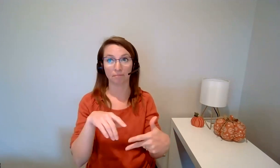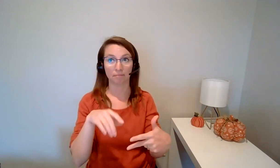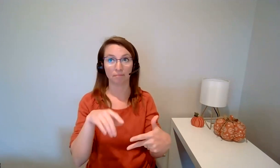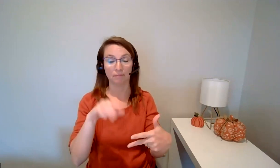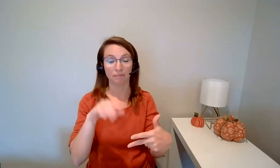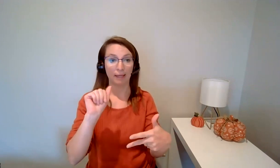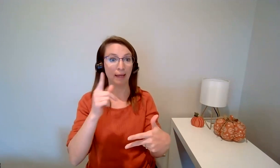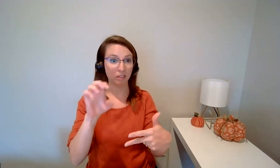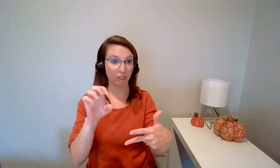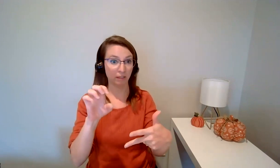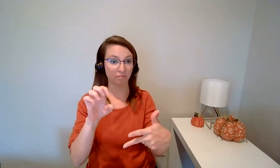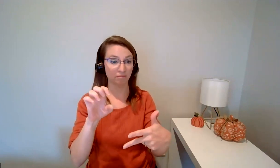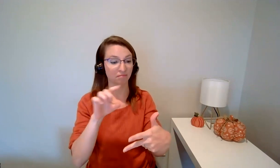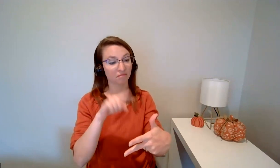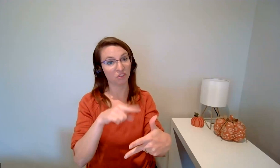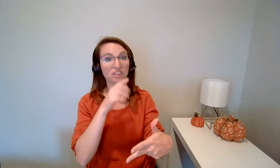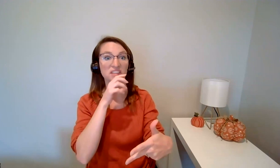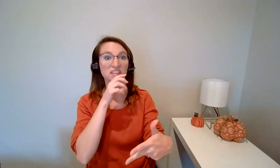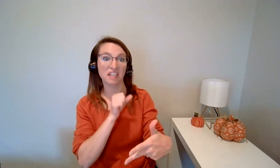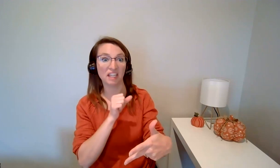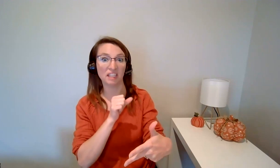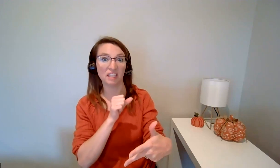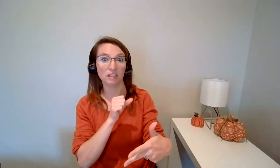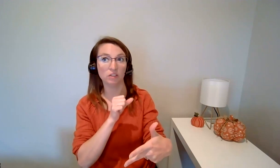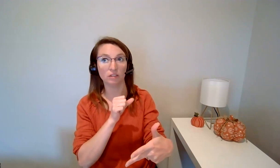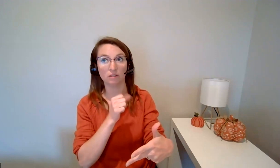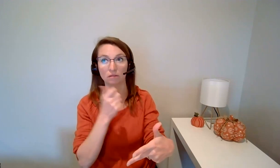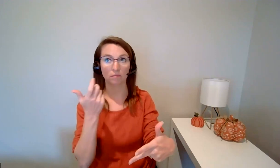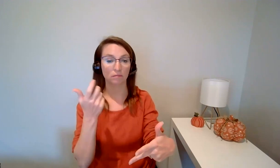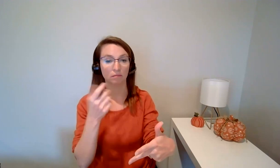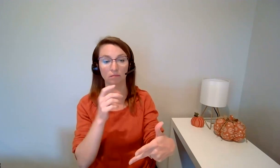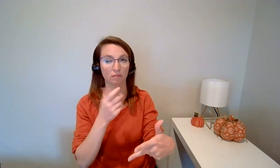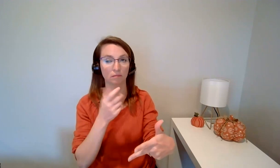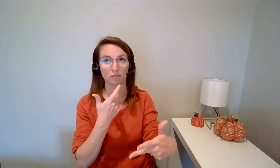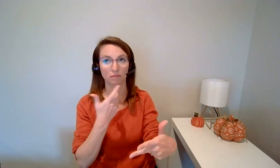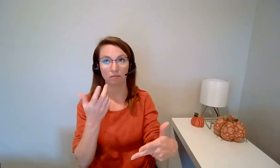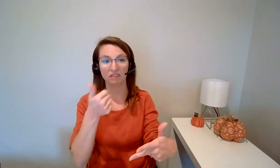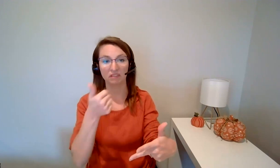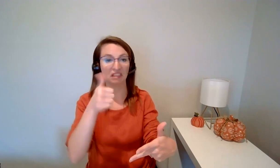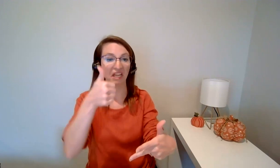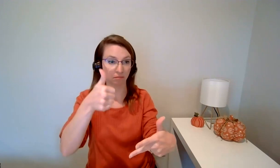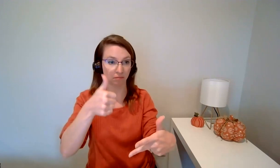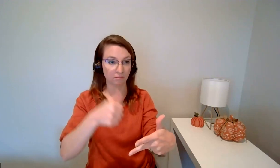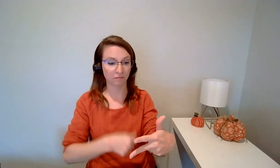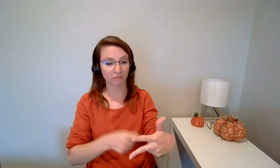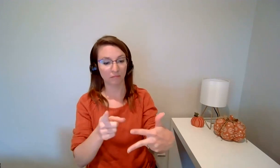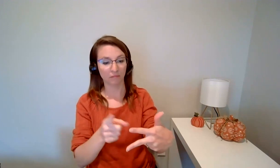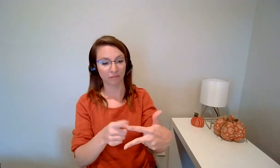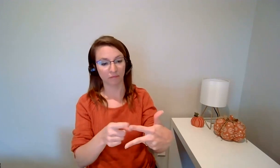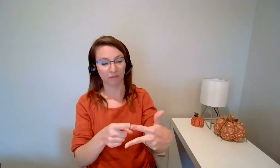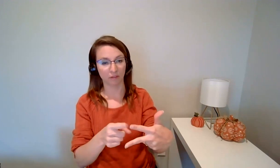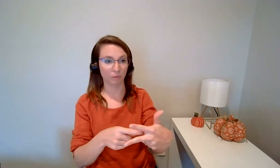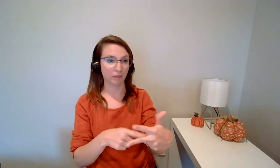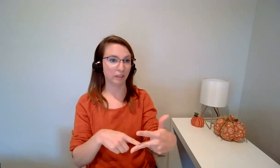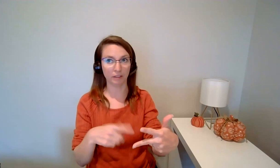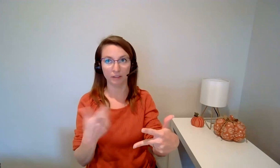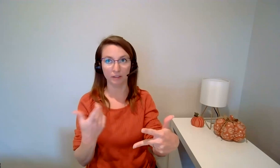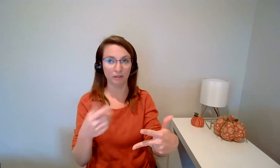Angie. She's age 10. This one